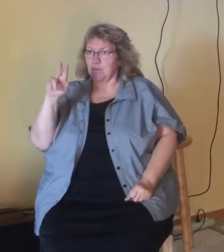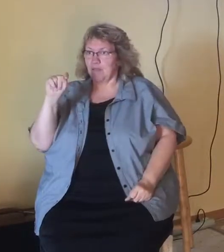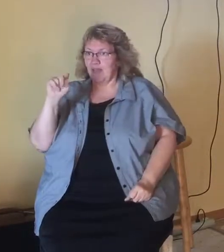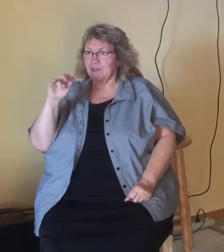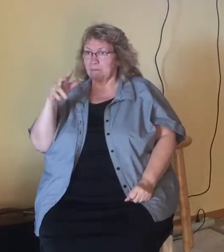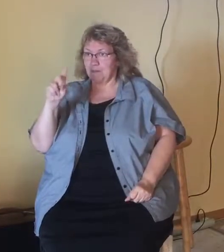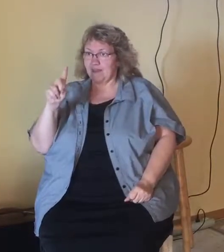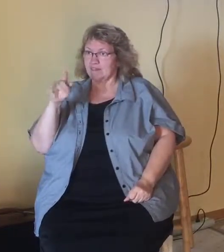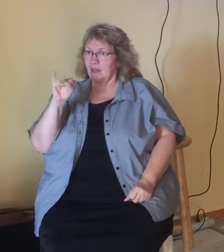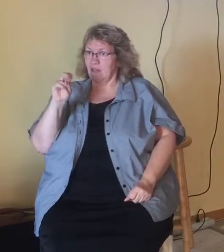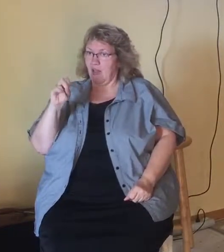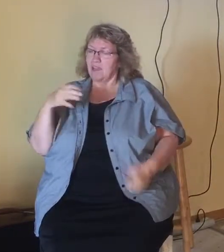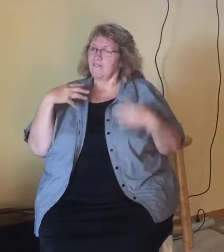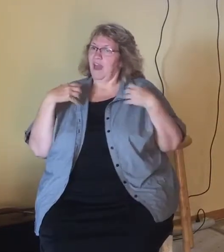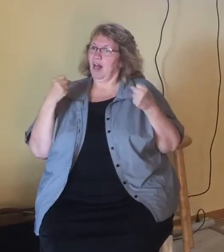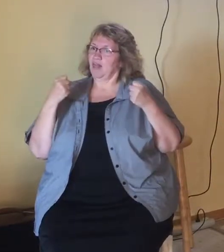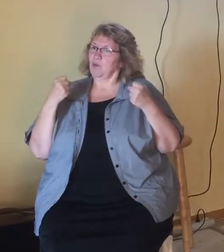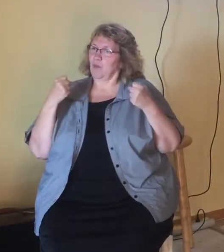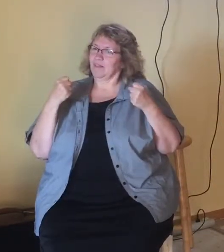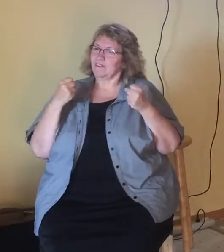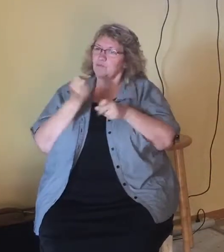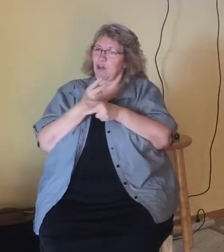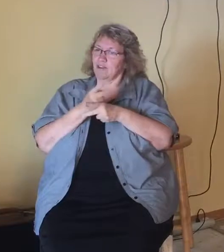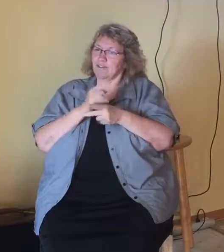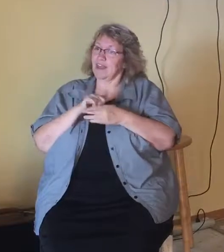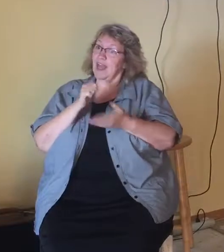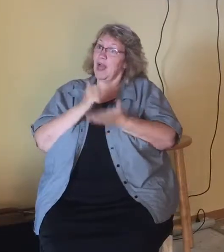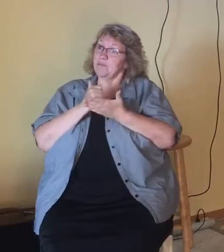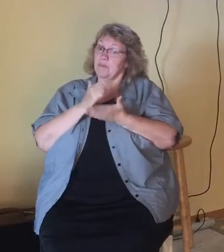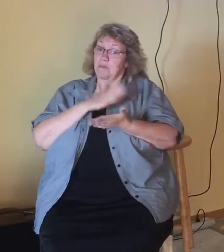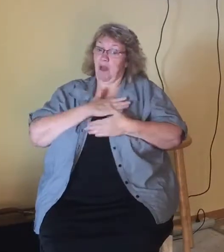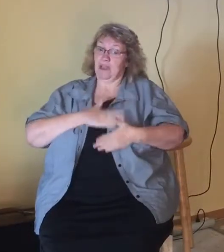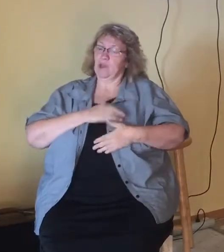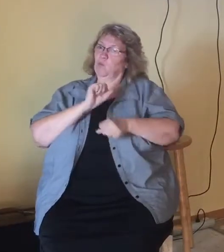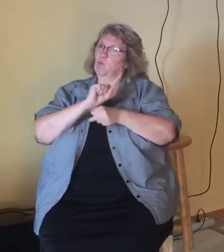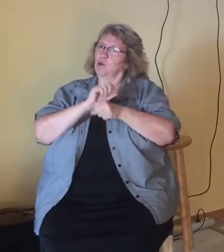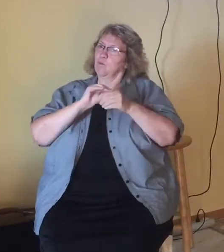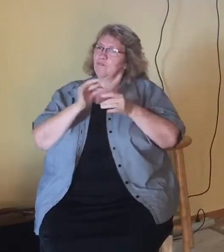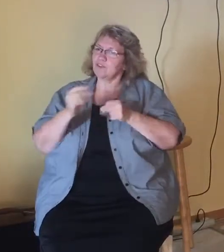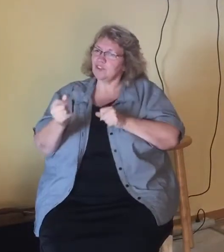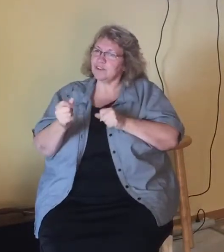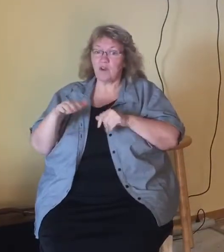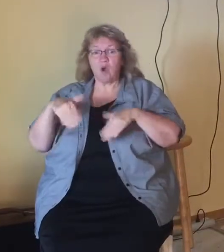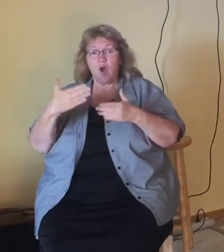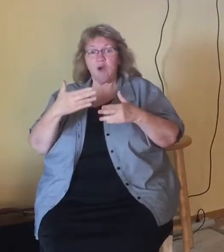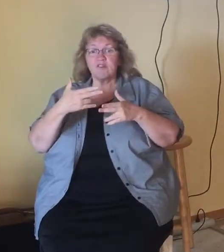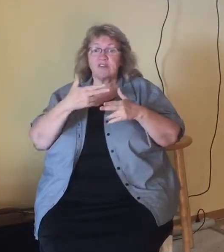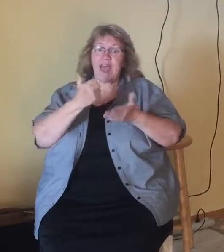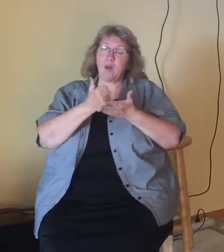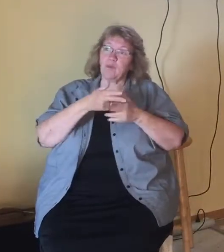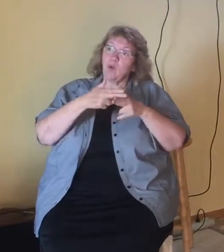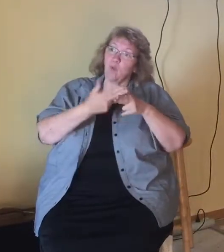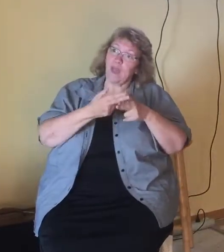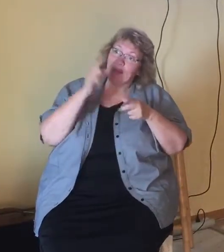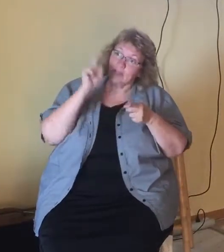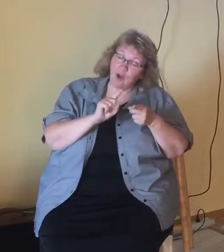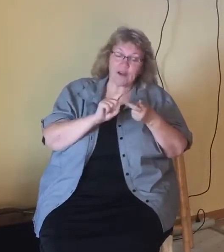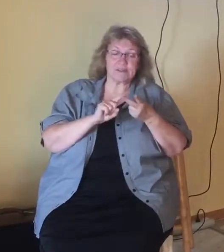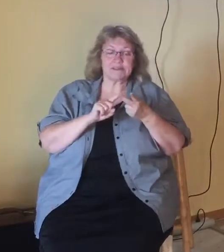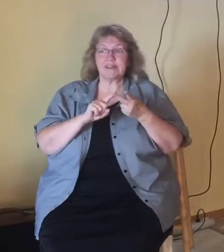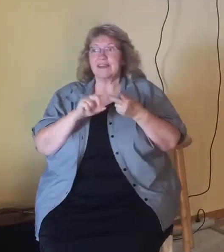health and wellness products that helps regulate the body to work more efficiently. Plexus offers products that help with weight loss,